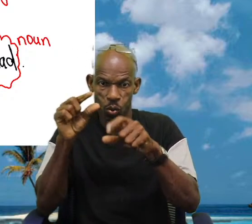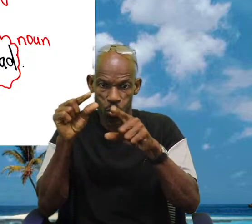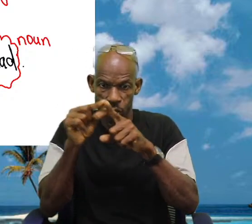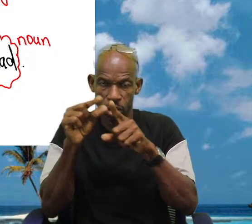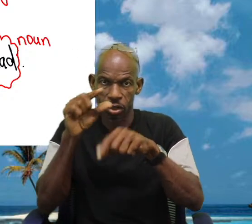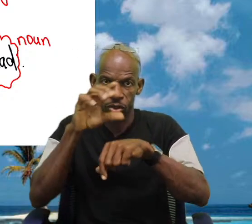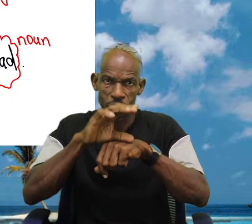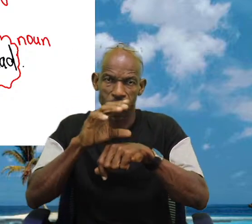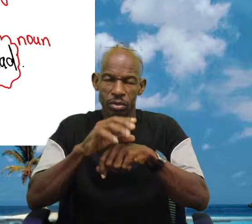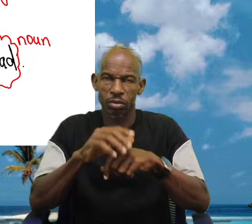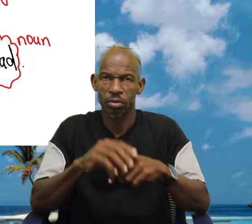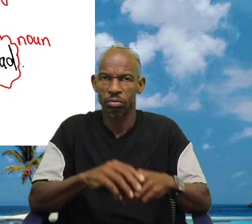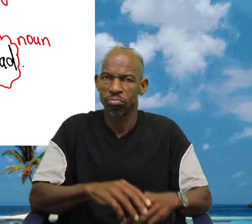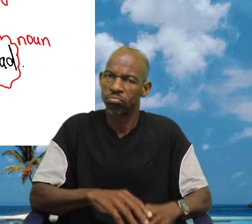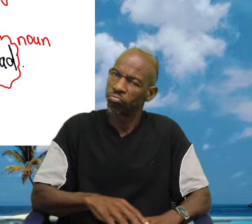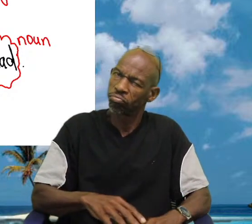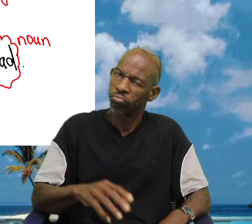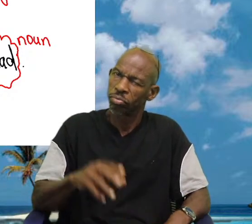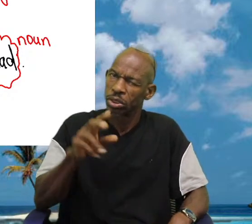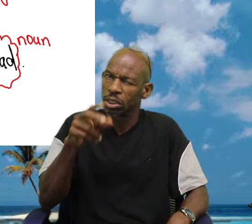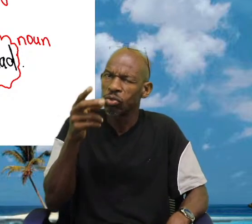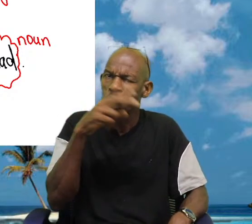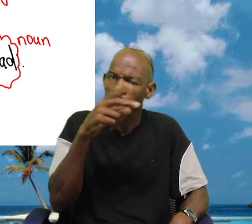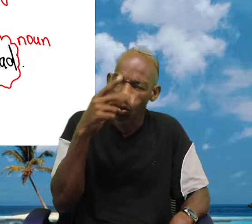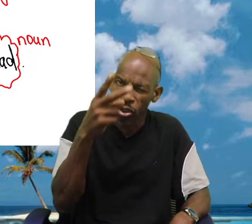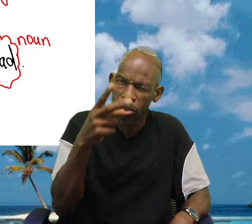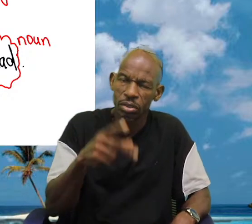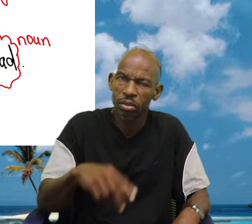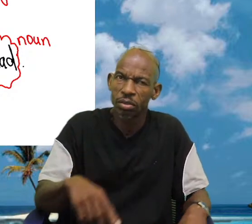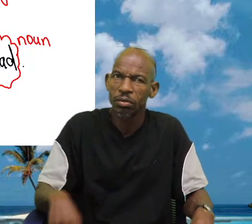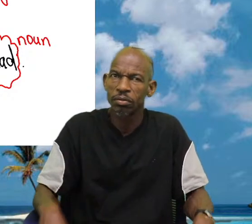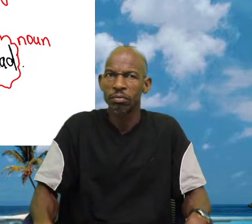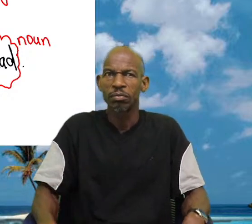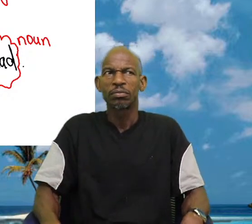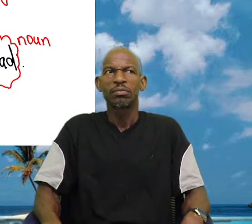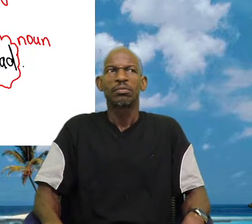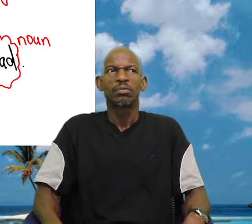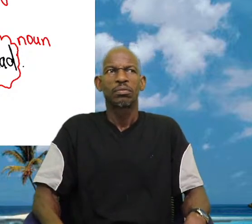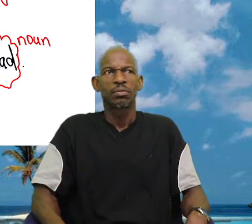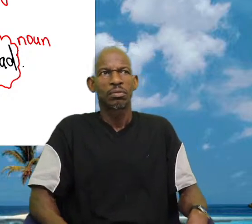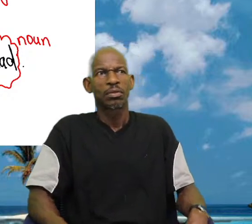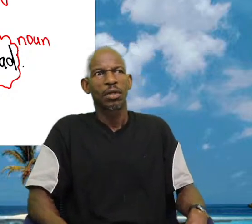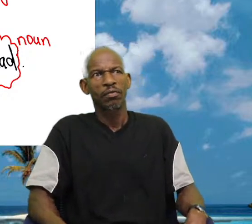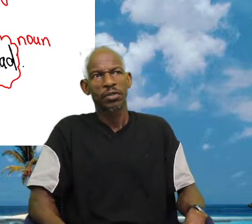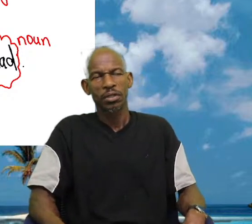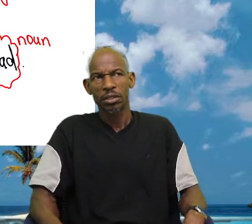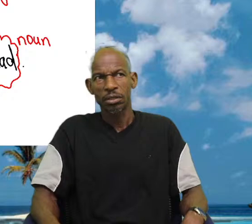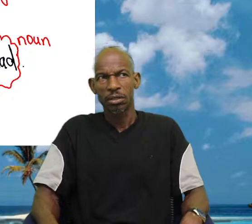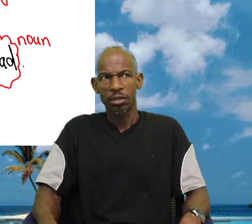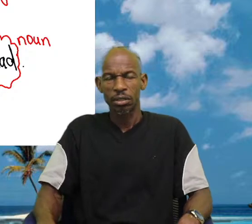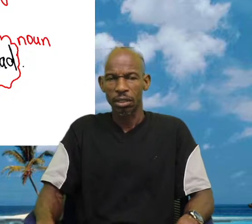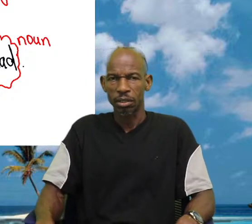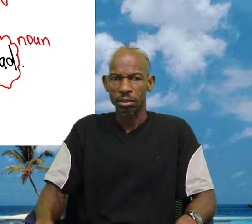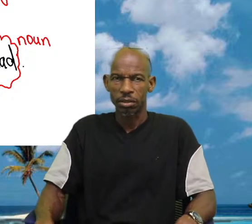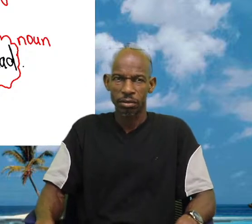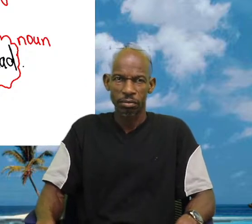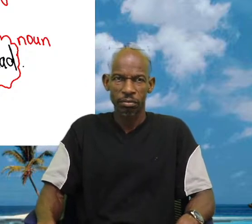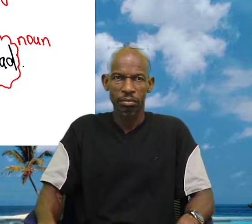is a noun, how you use it in the second rule that I was going to do, you can't use it that